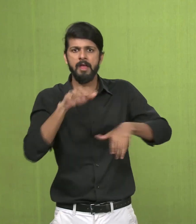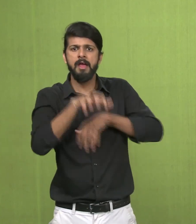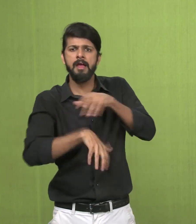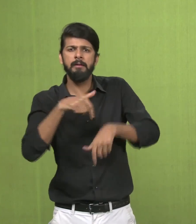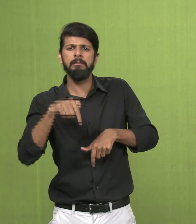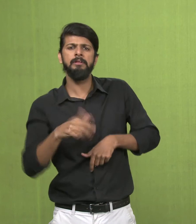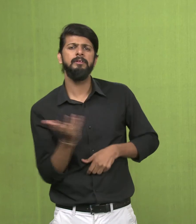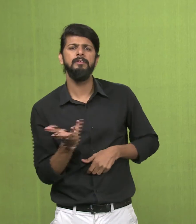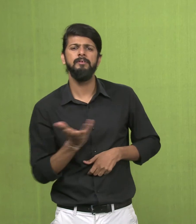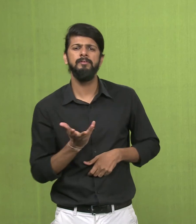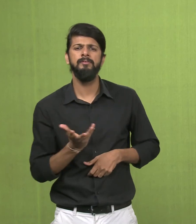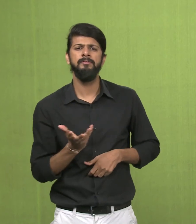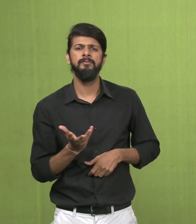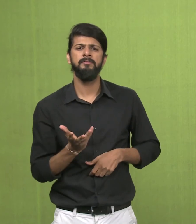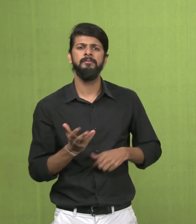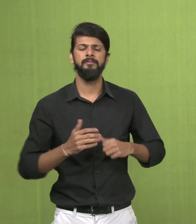Which animal is carved in the pedestal?